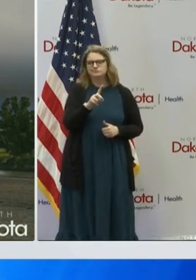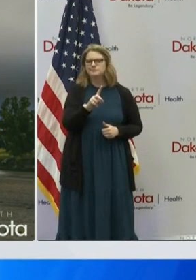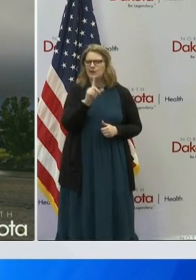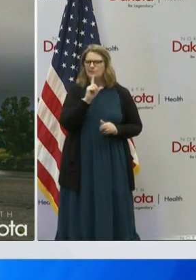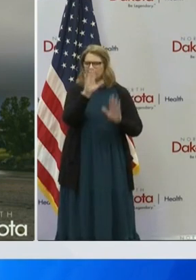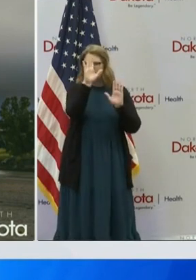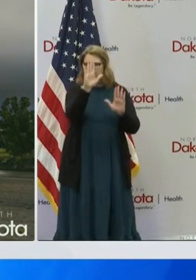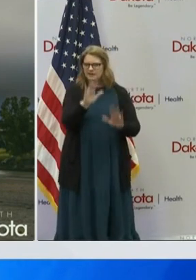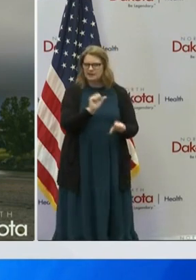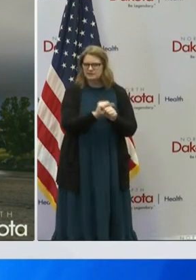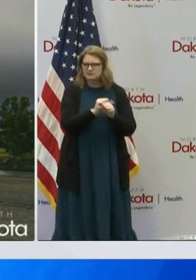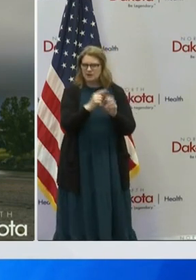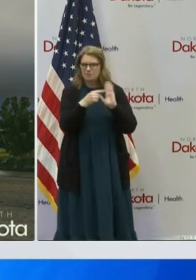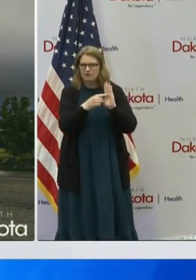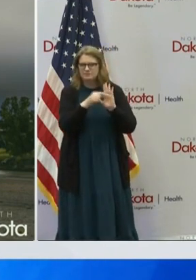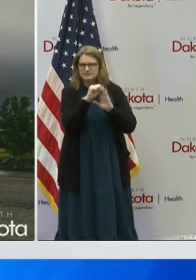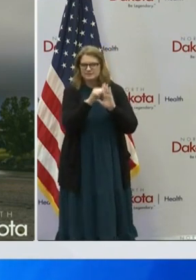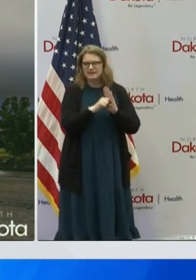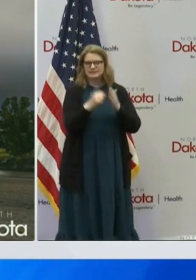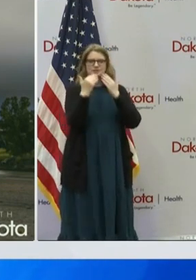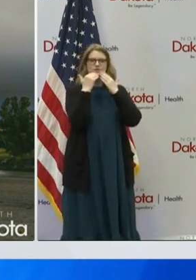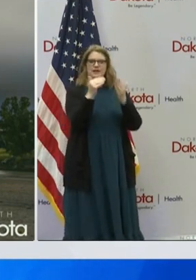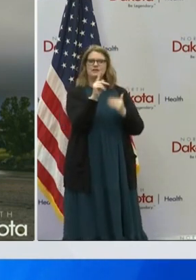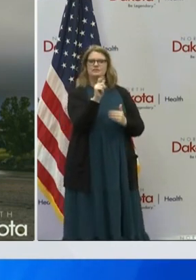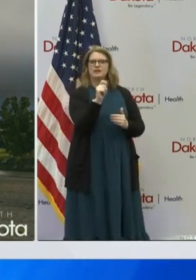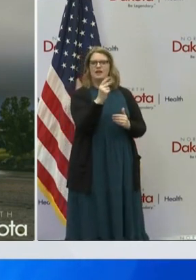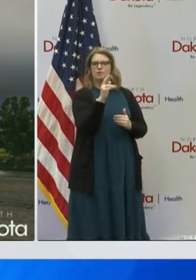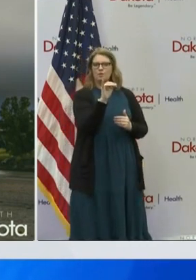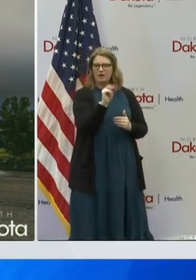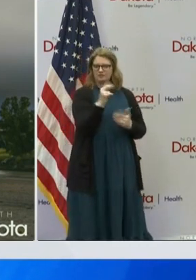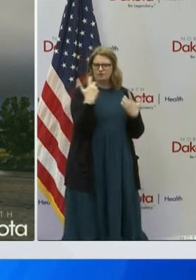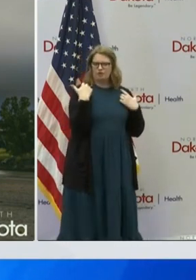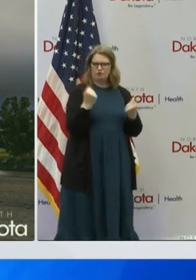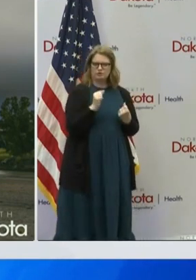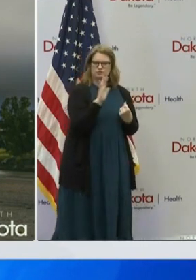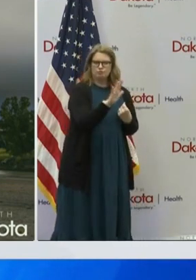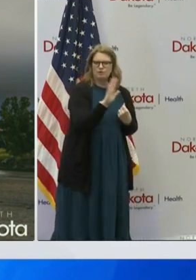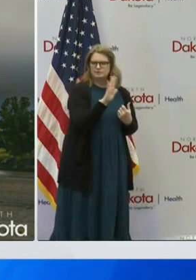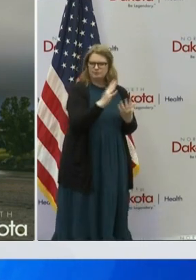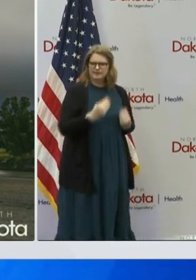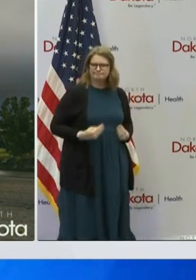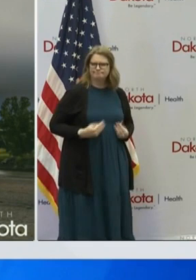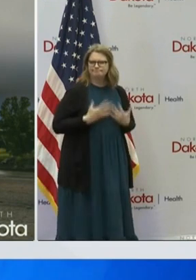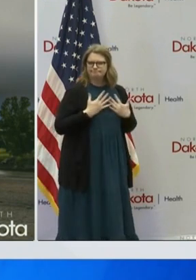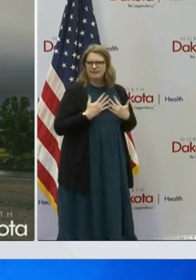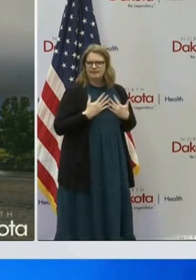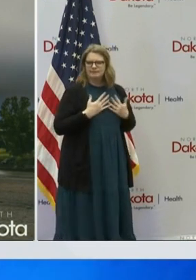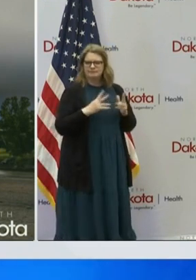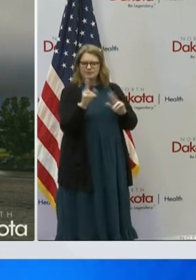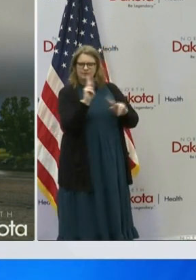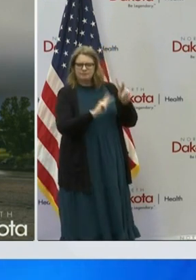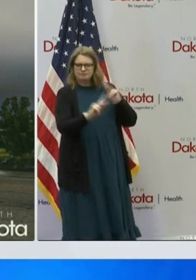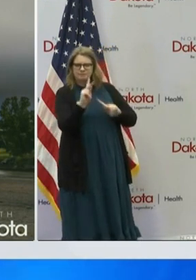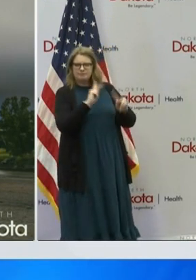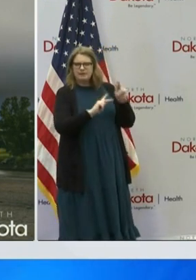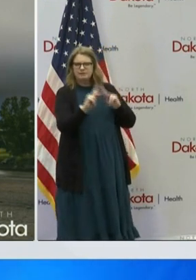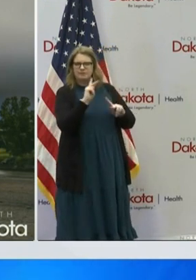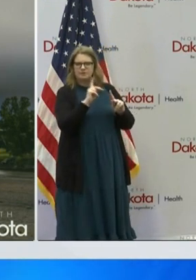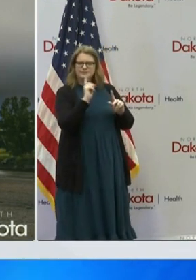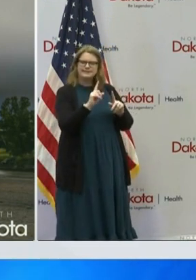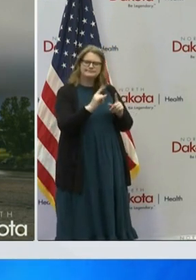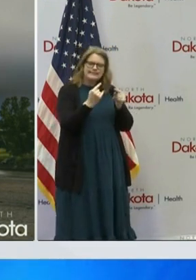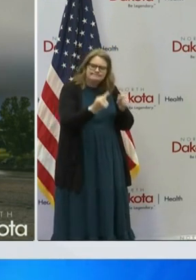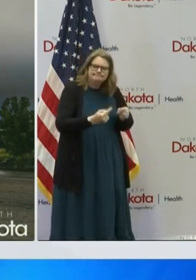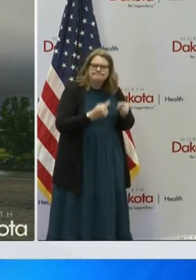job representing our state. So thank you to Catherine for your courage and for your inspiration for people that are challenged as